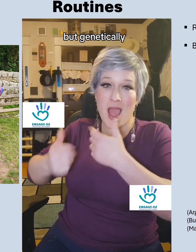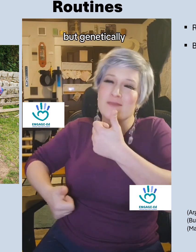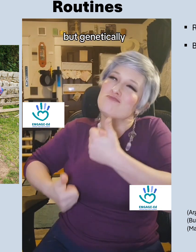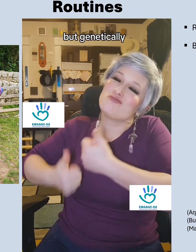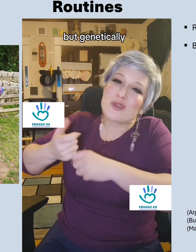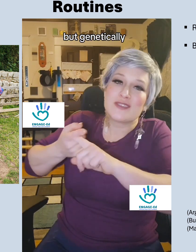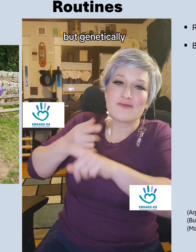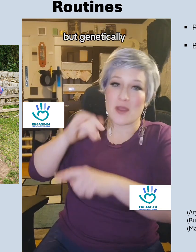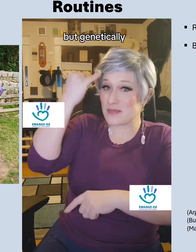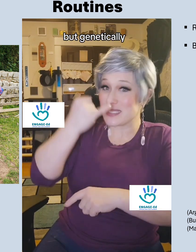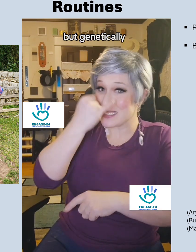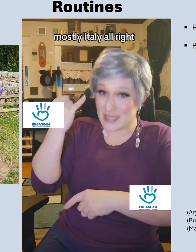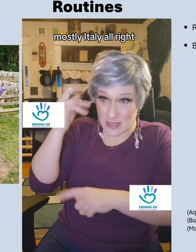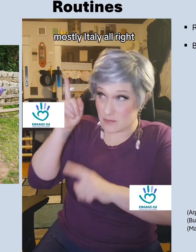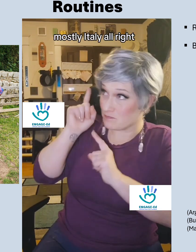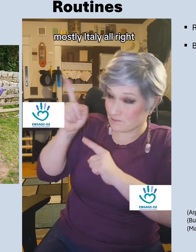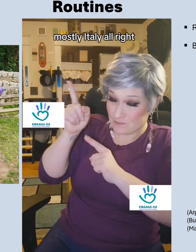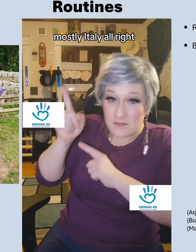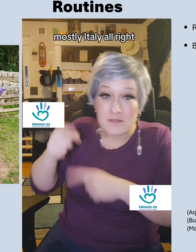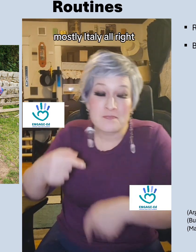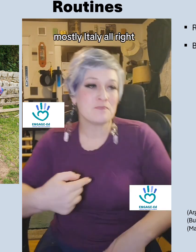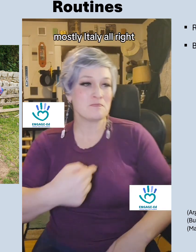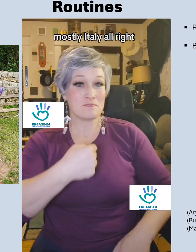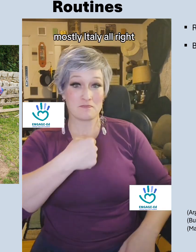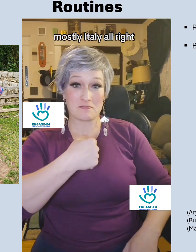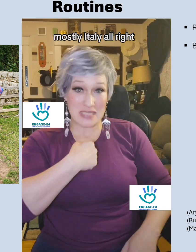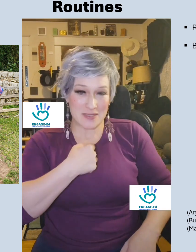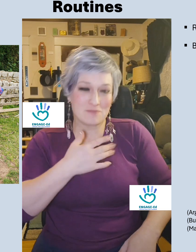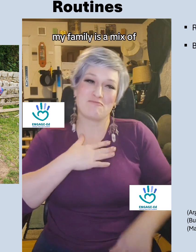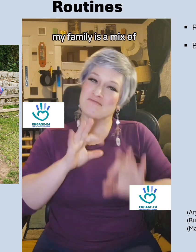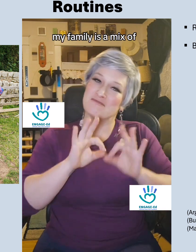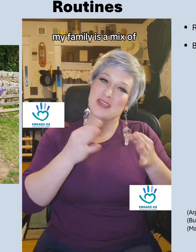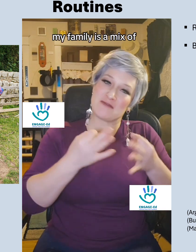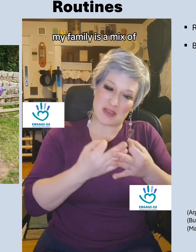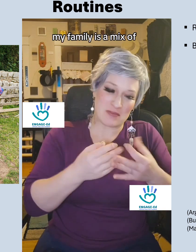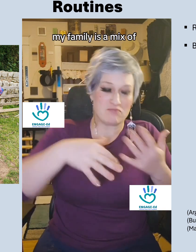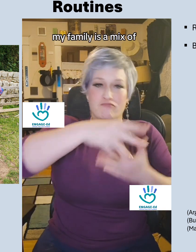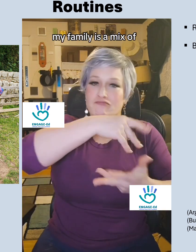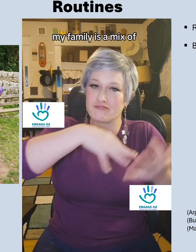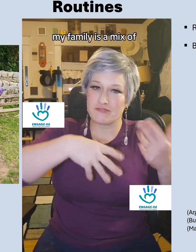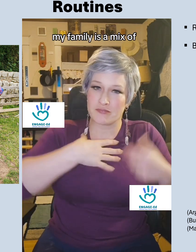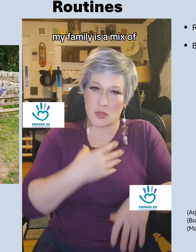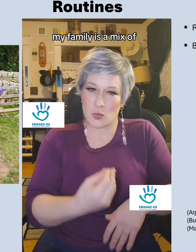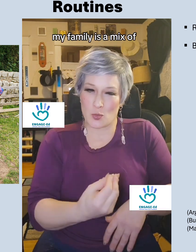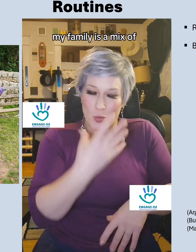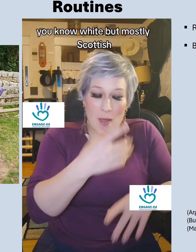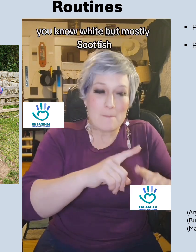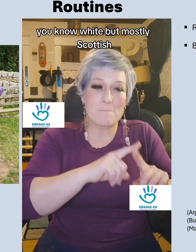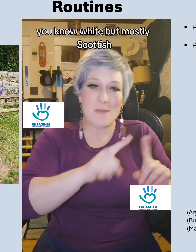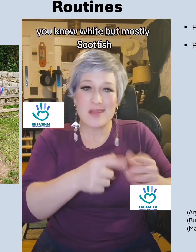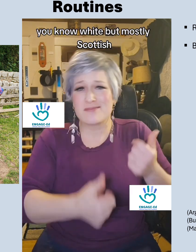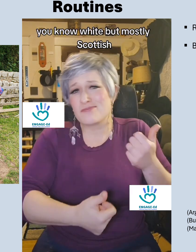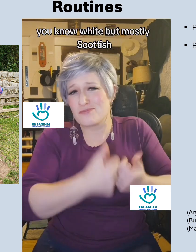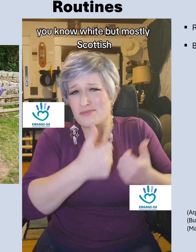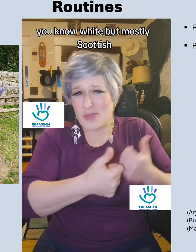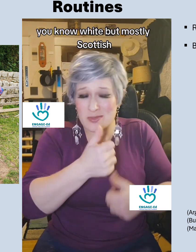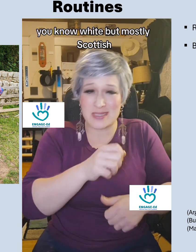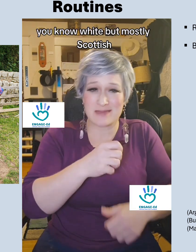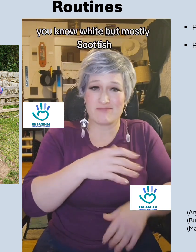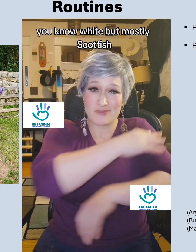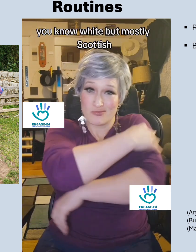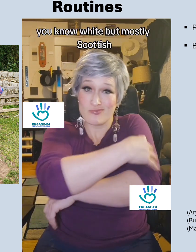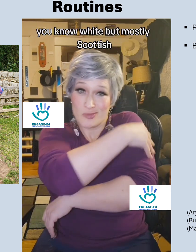but genetically, mostly Italy. All right? My family is a mix of, white,